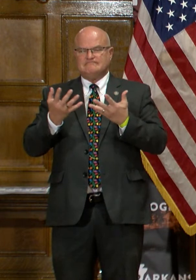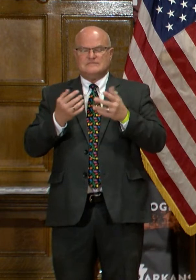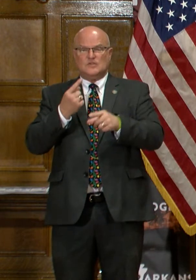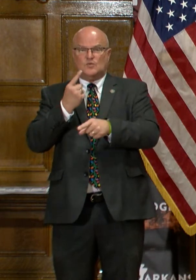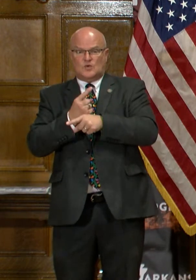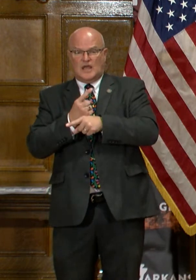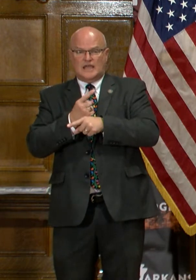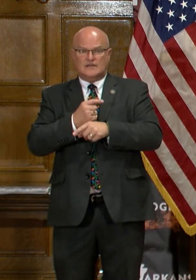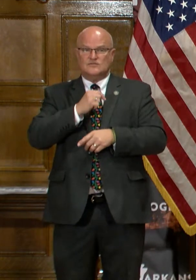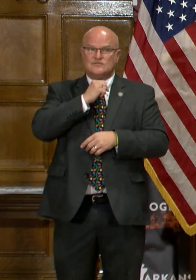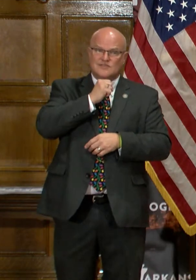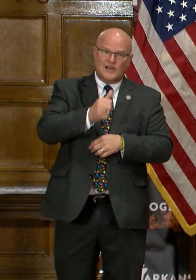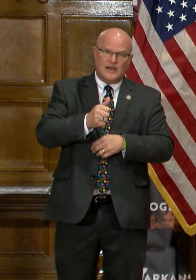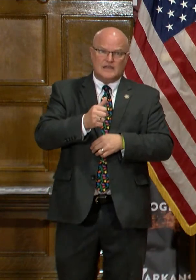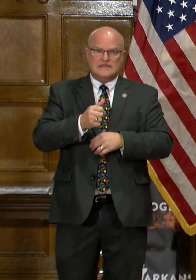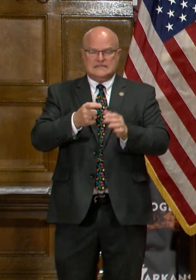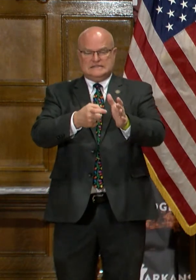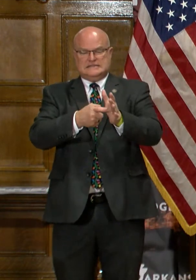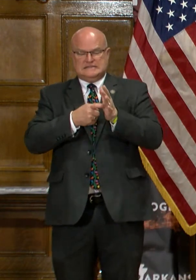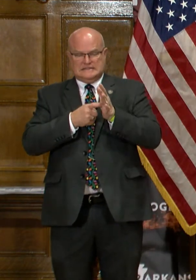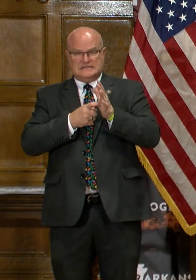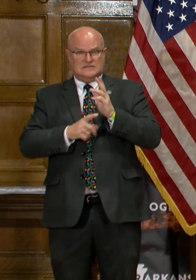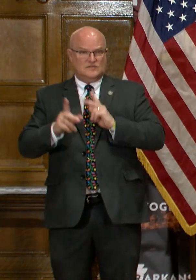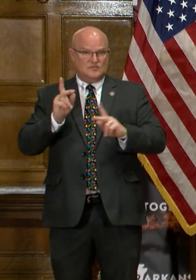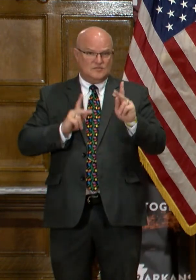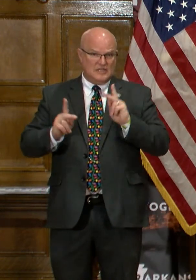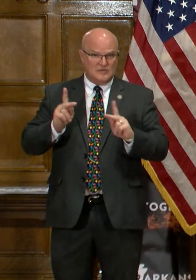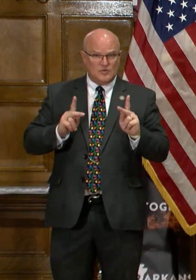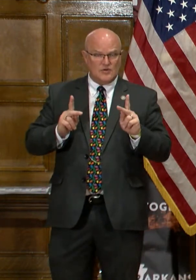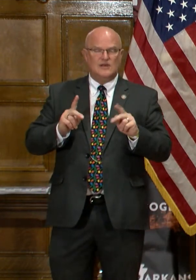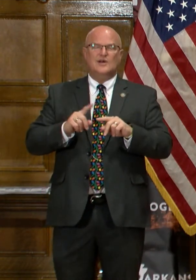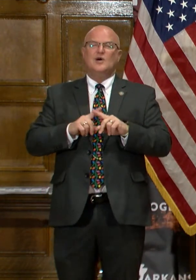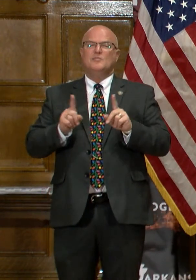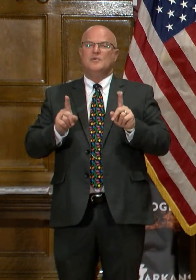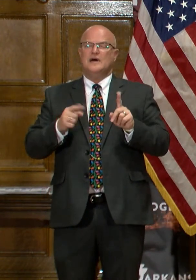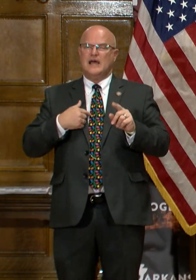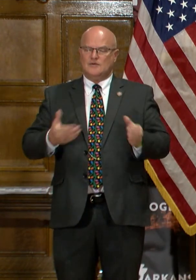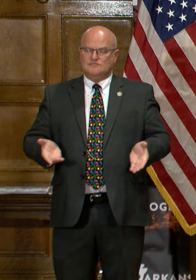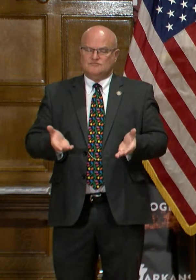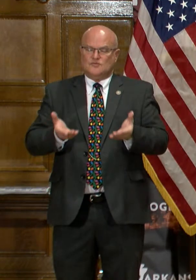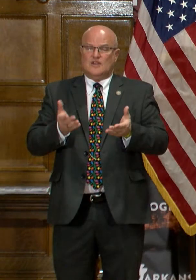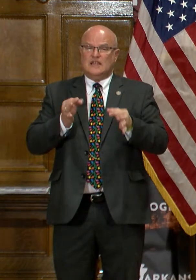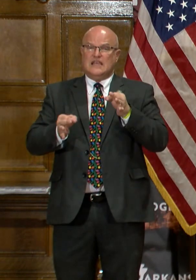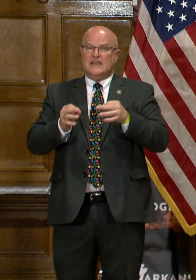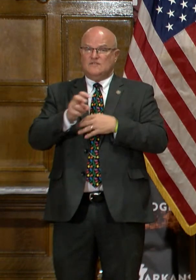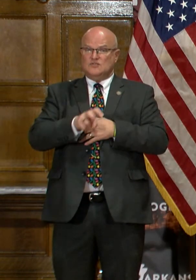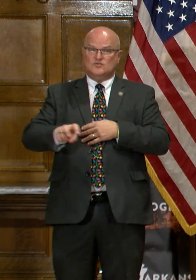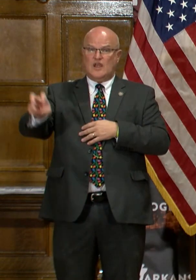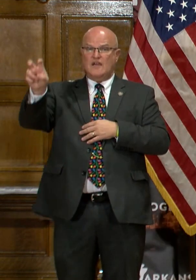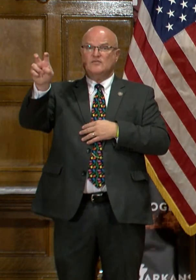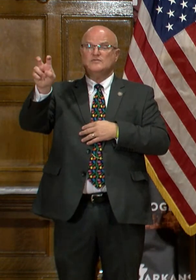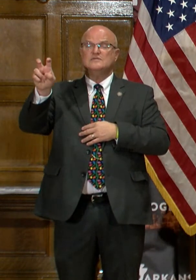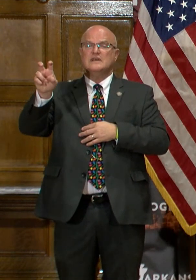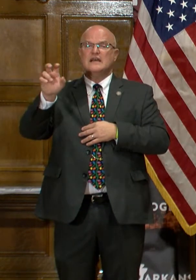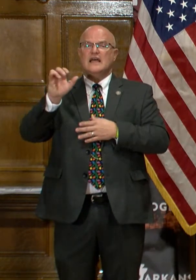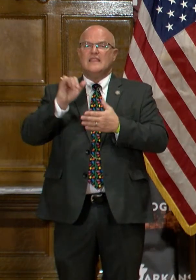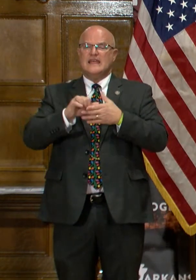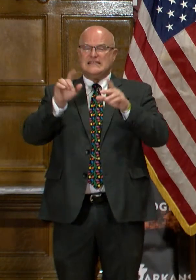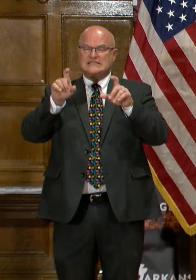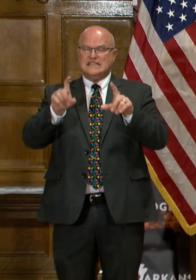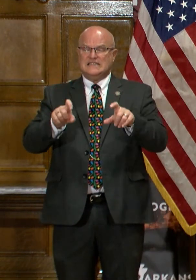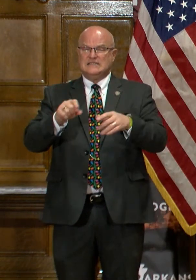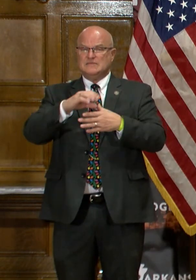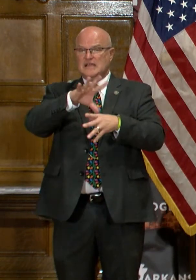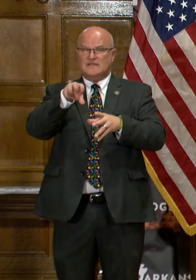that's essential and that's necessary for everybody's well-being. But I would encourage that if you do travel, that testing should